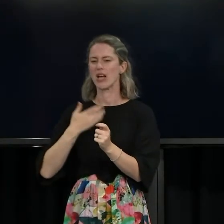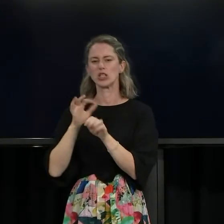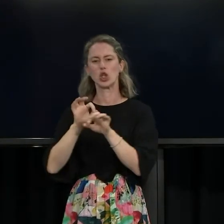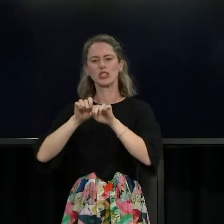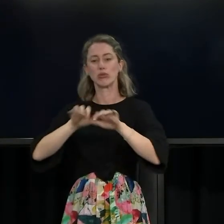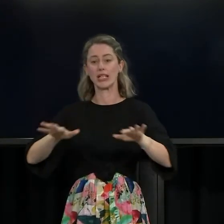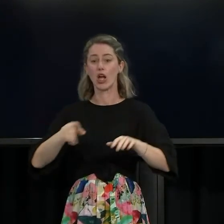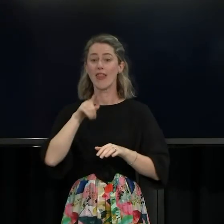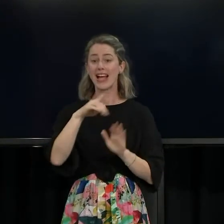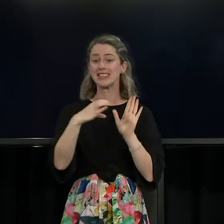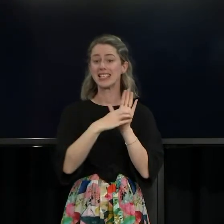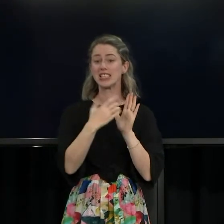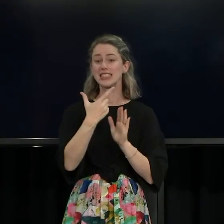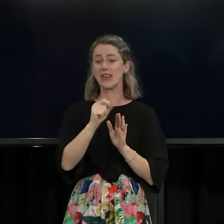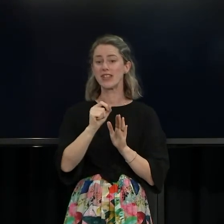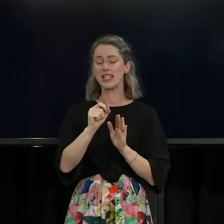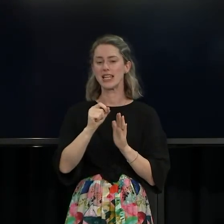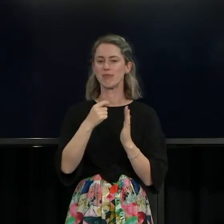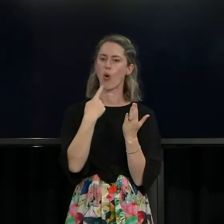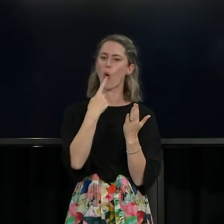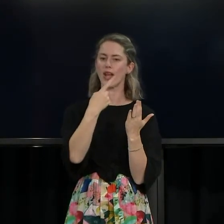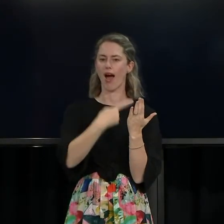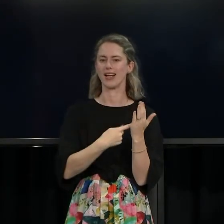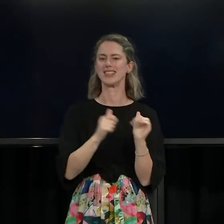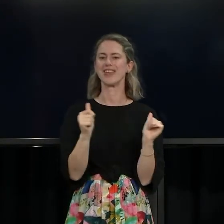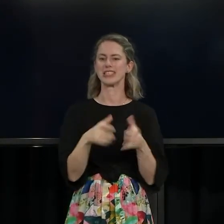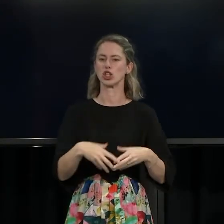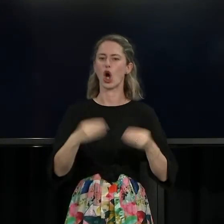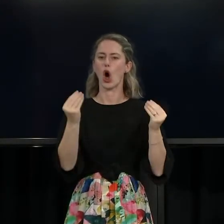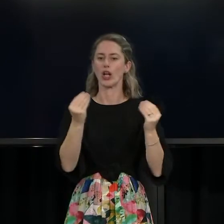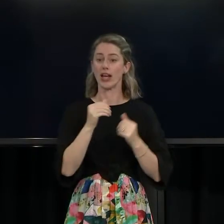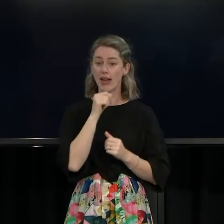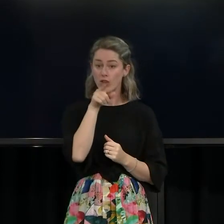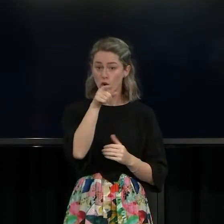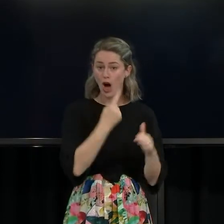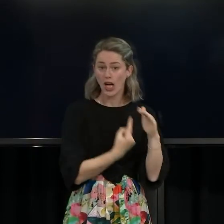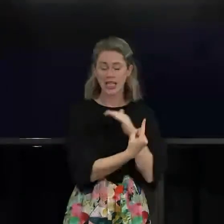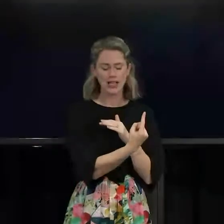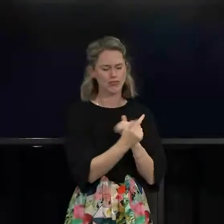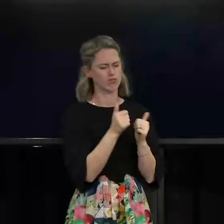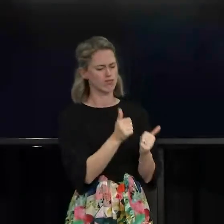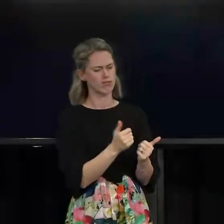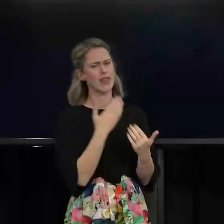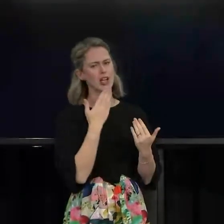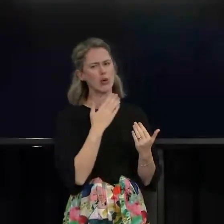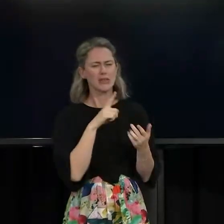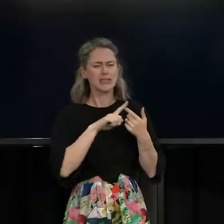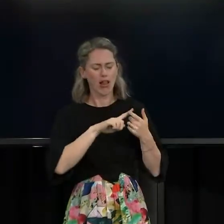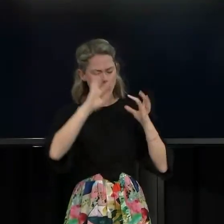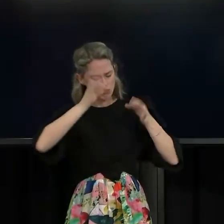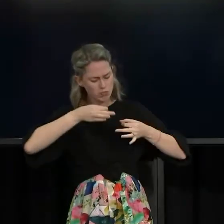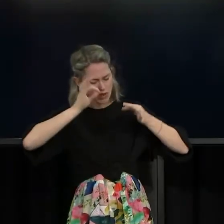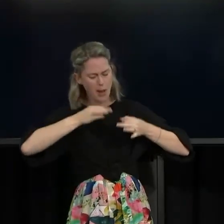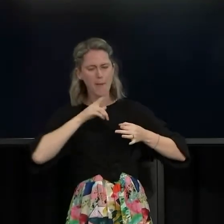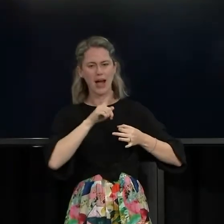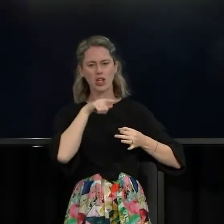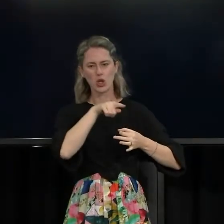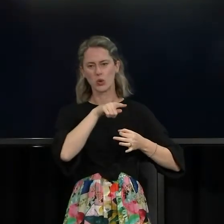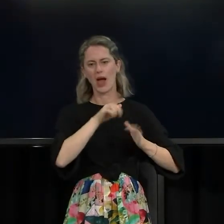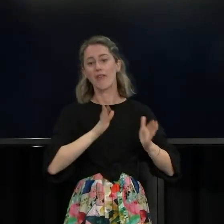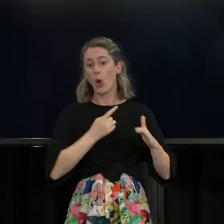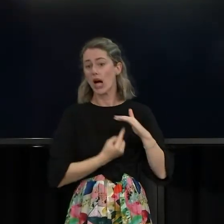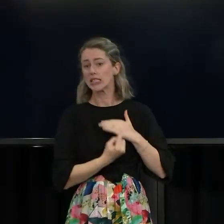the Section 70 notice is lifted, and those people who have been isolating, thank you very much. Stay vigilant for symptoms, but you are now released from